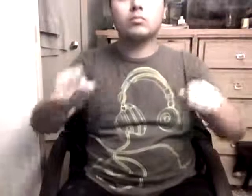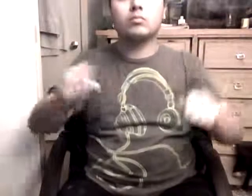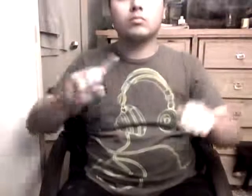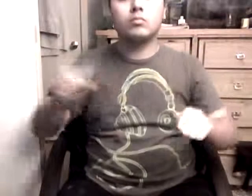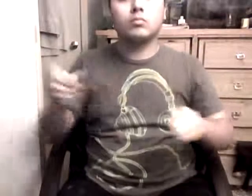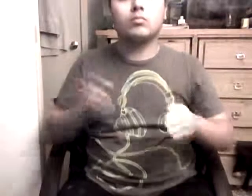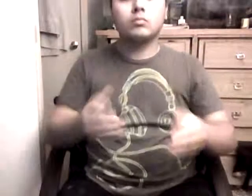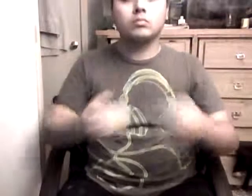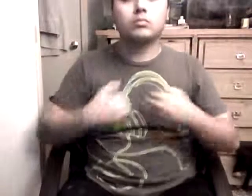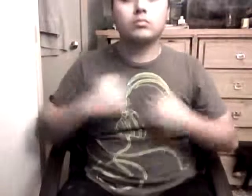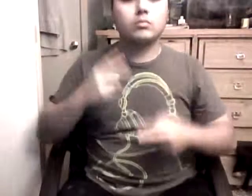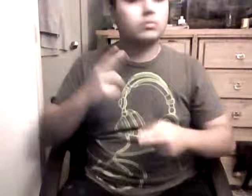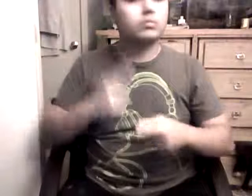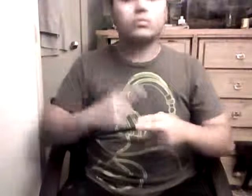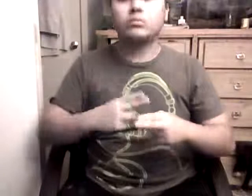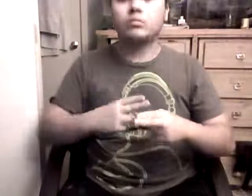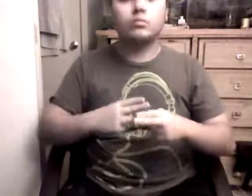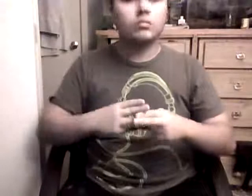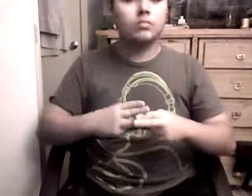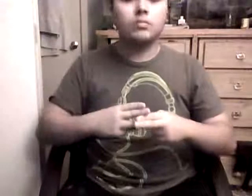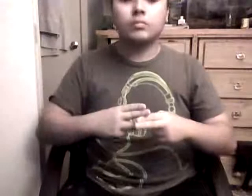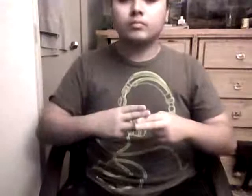Where the streets have no name